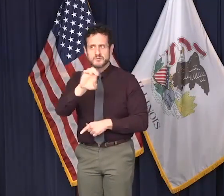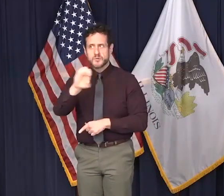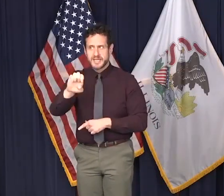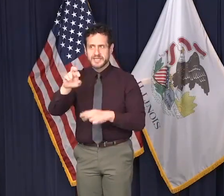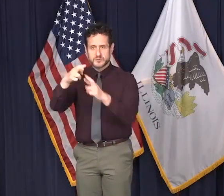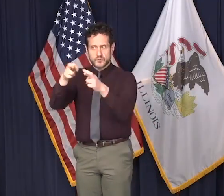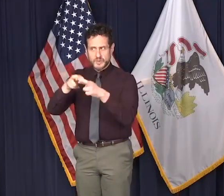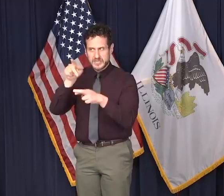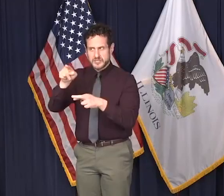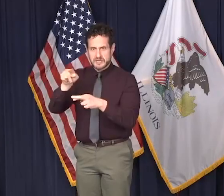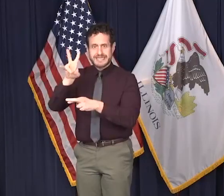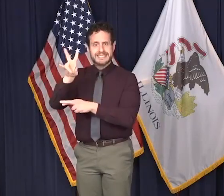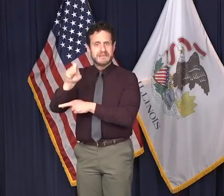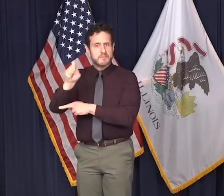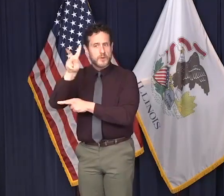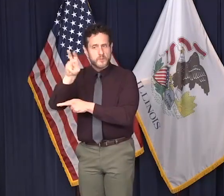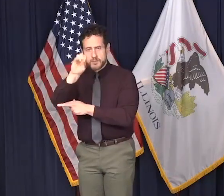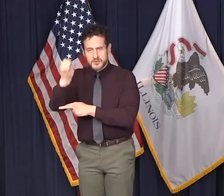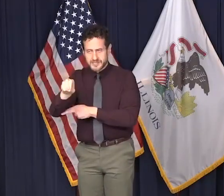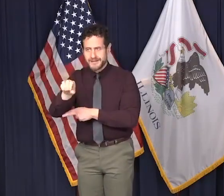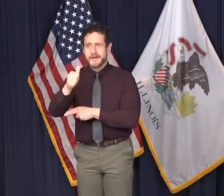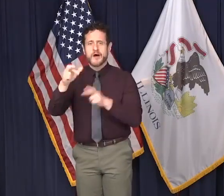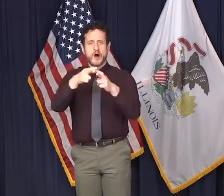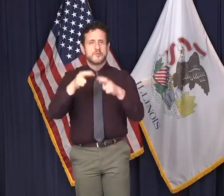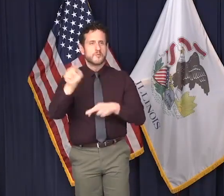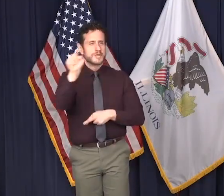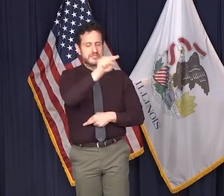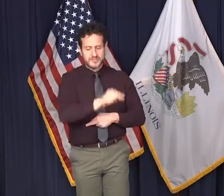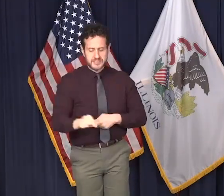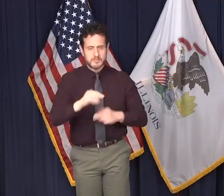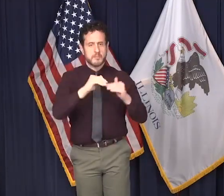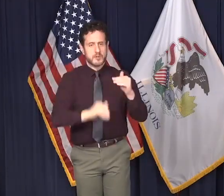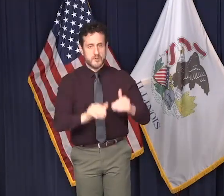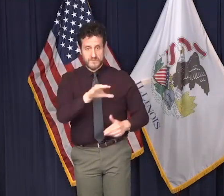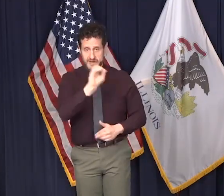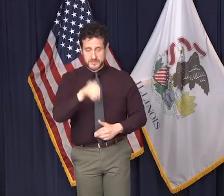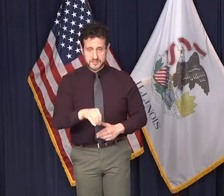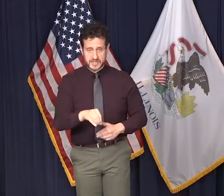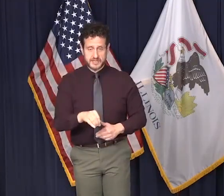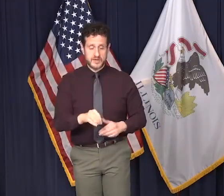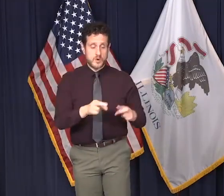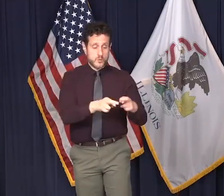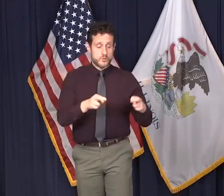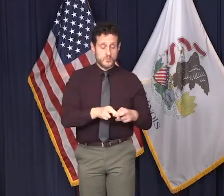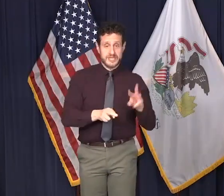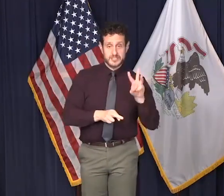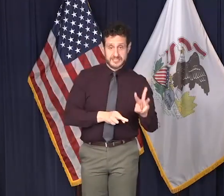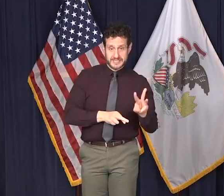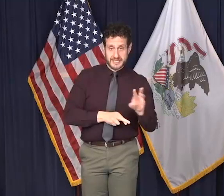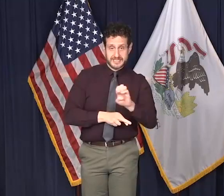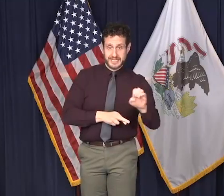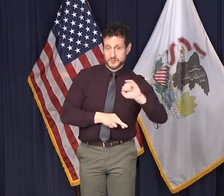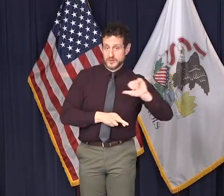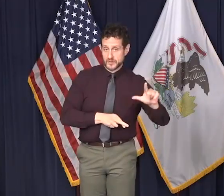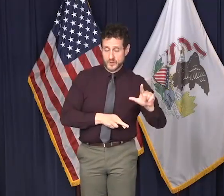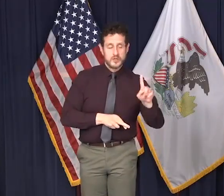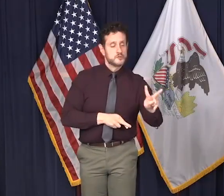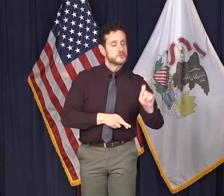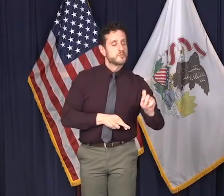fall below 5%, ranging from 2.2% in Region 6, Eastern Illinois,